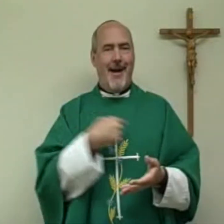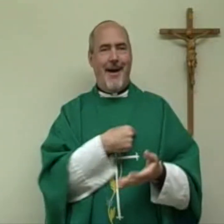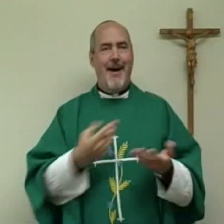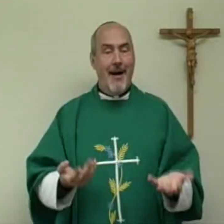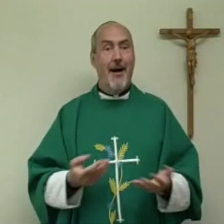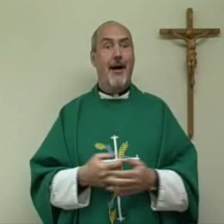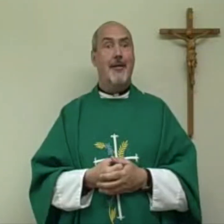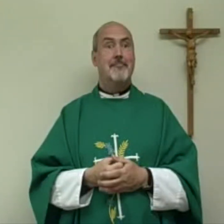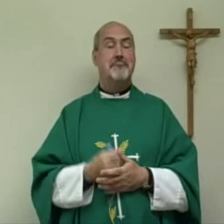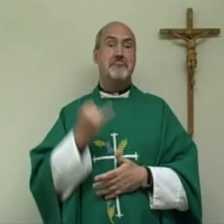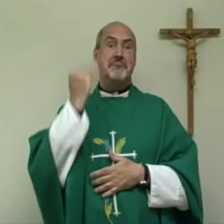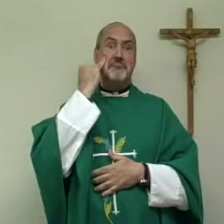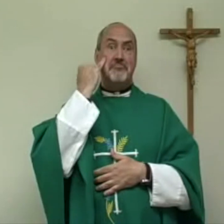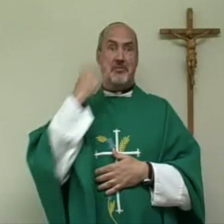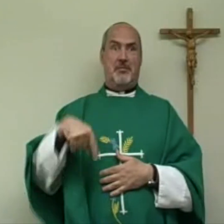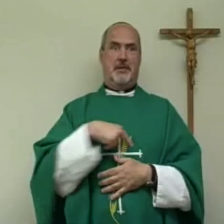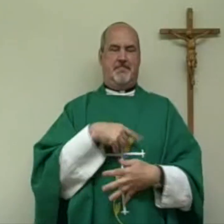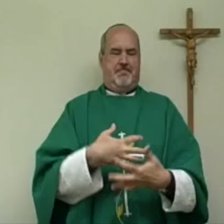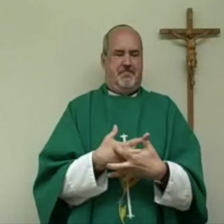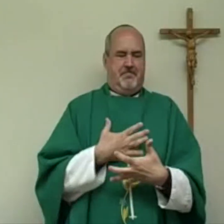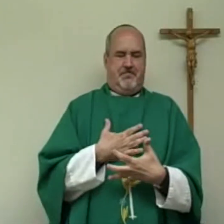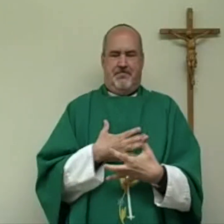trust in God. God will provide for us.